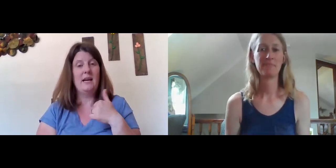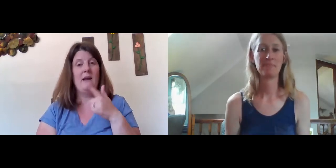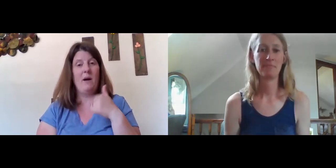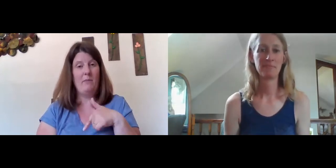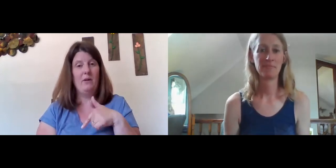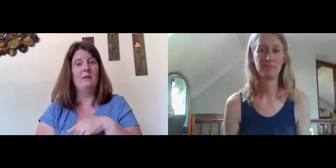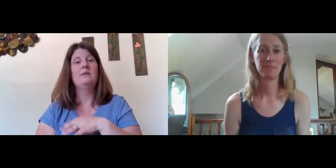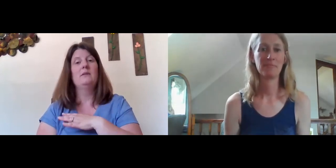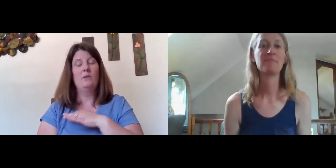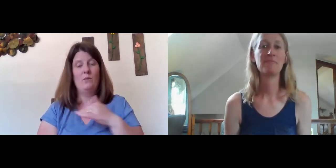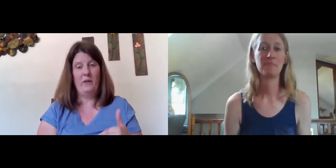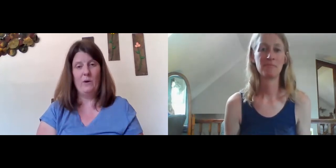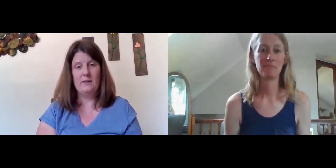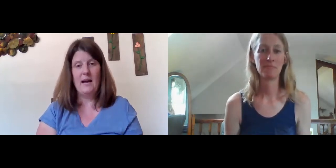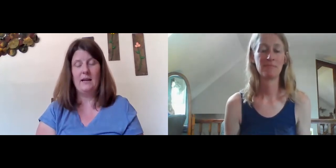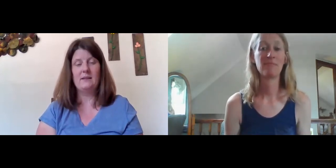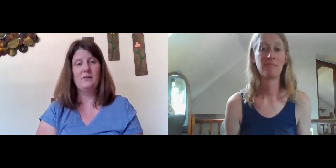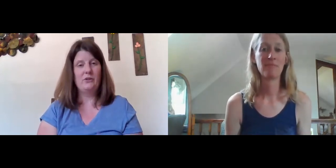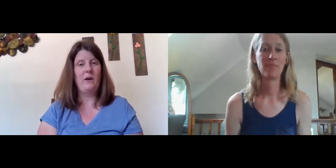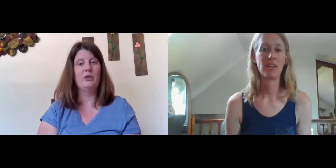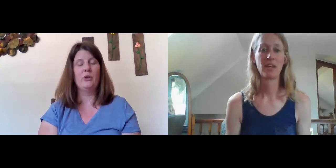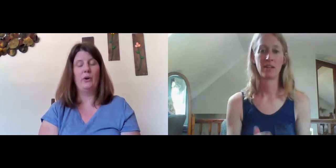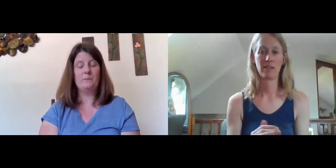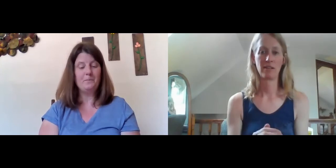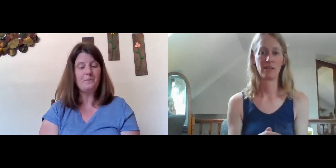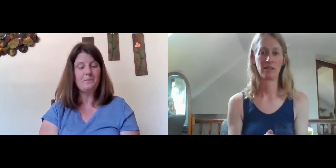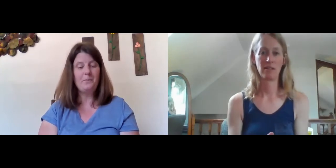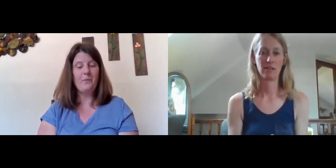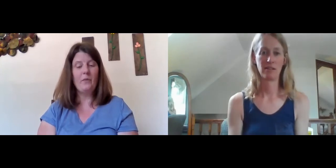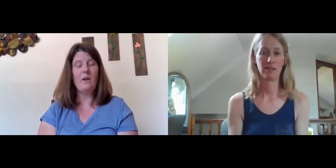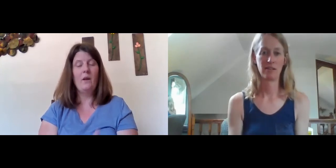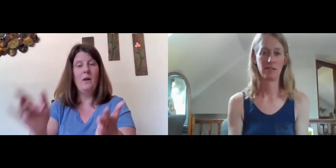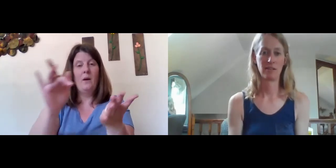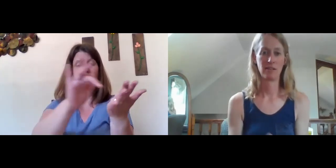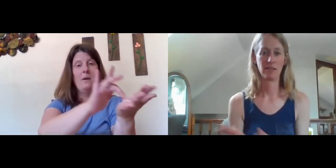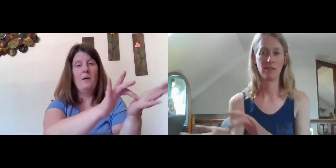to say Bible with those signs. So I will show you.